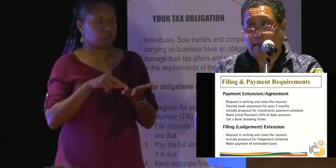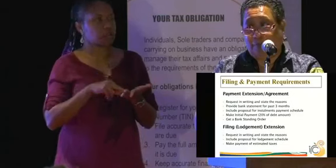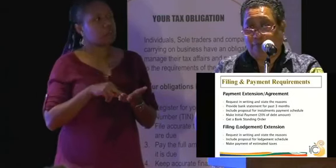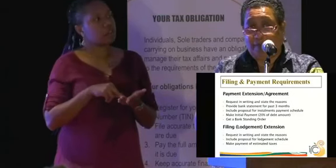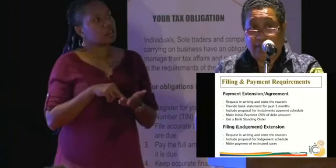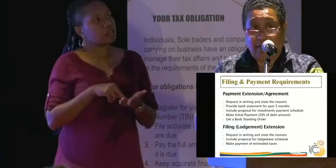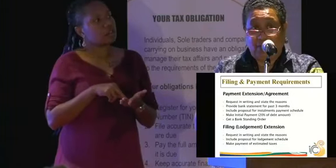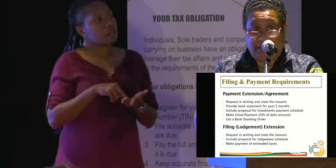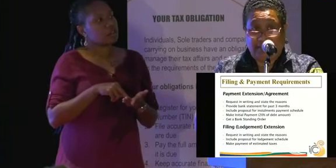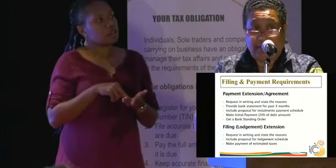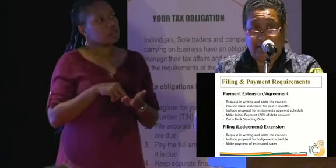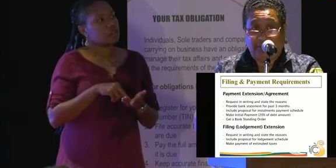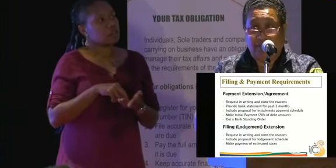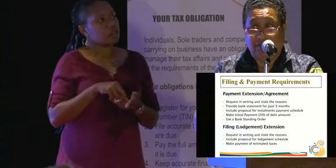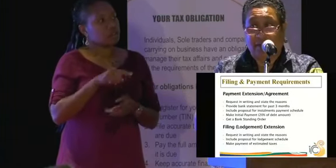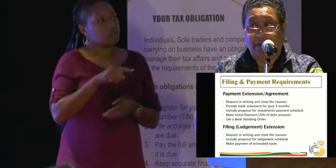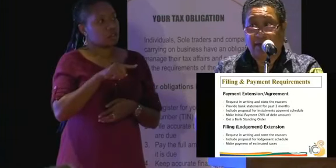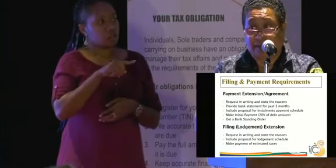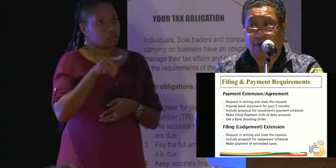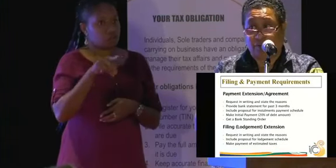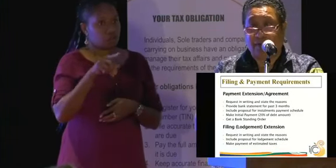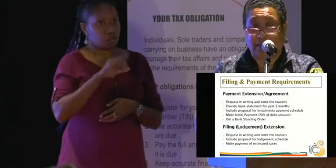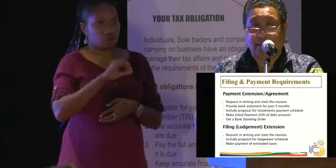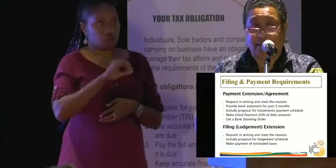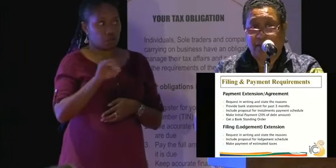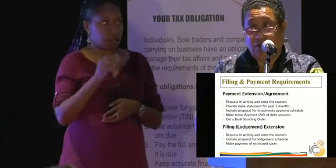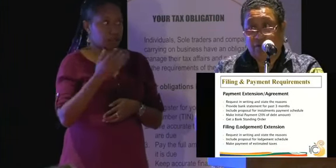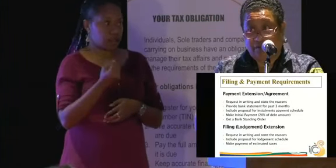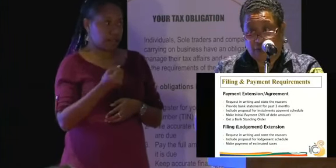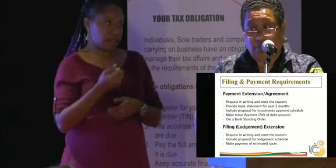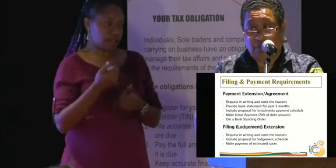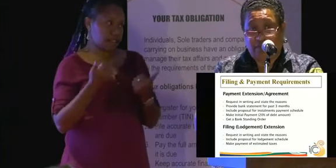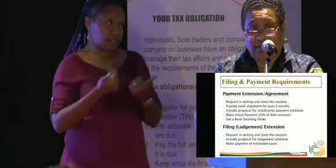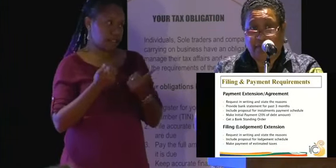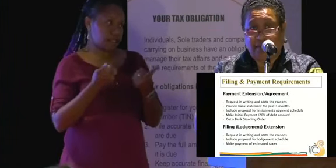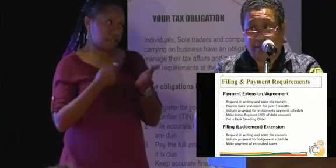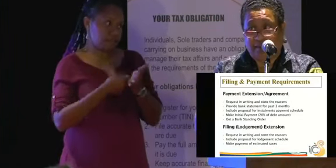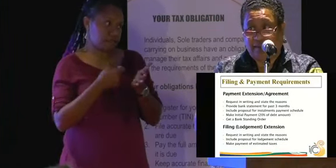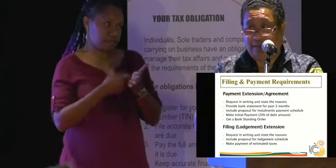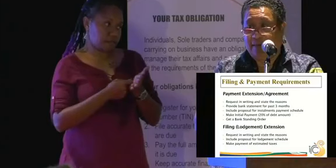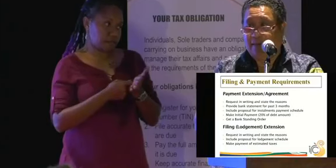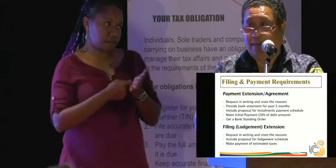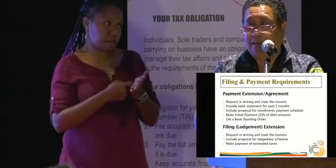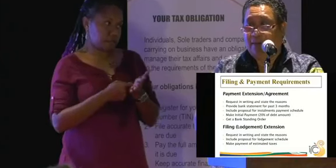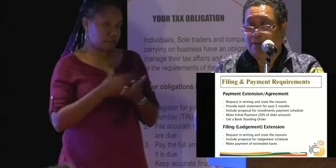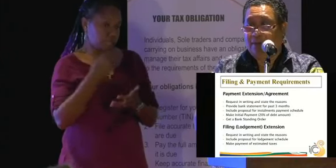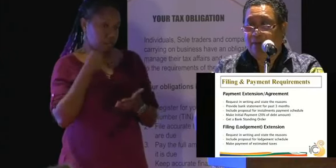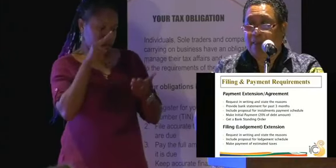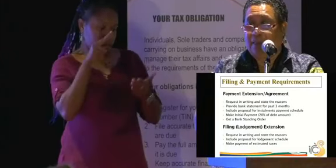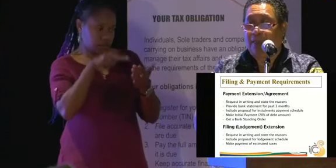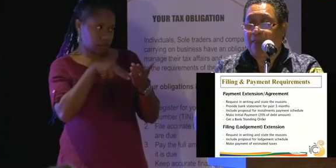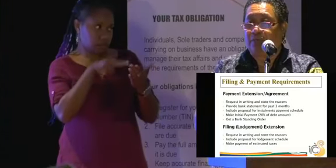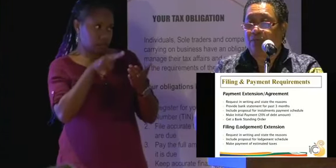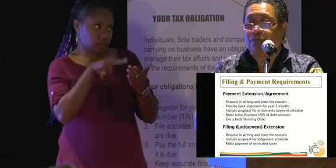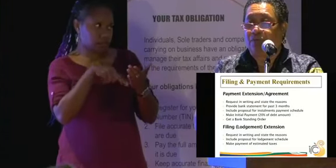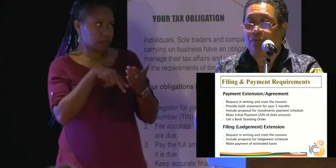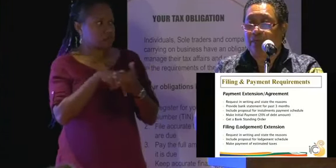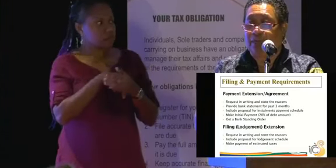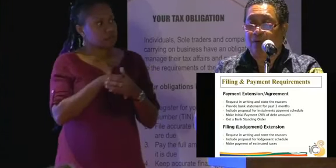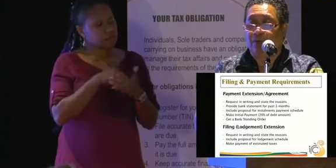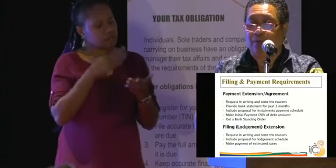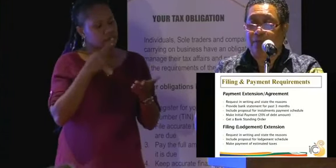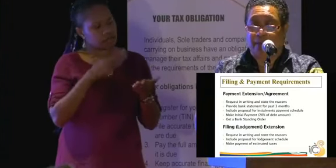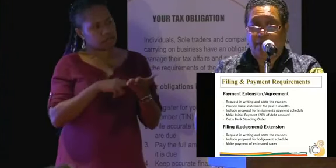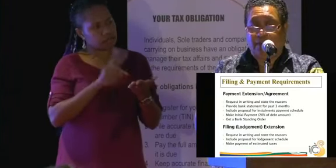by providing your bank statement so the IRC knows that you have a genuine reason. Okay, and you